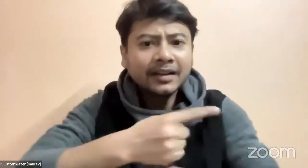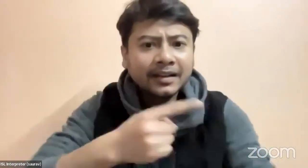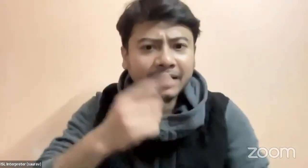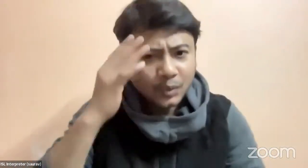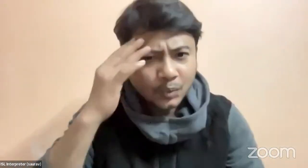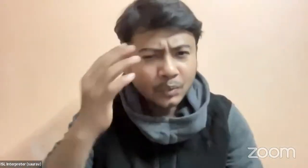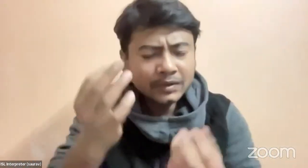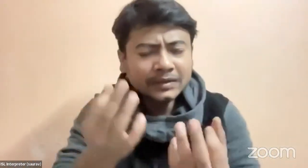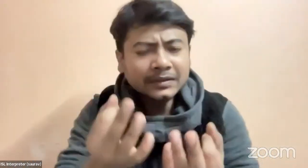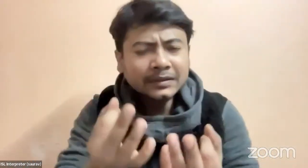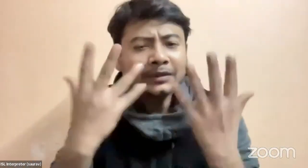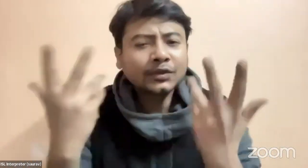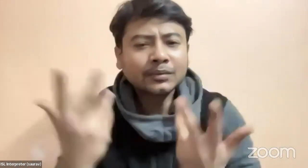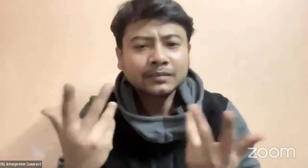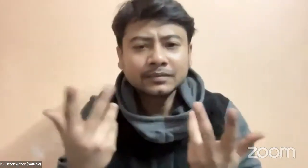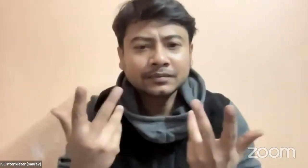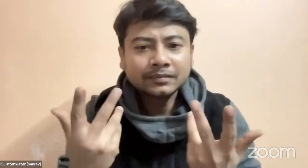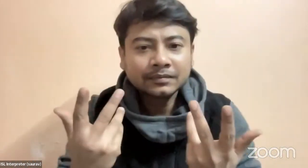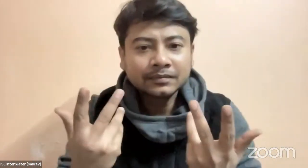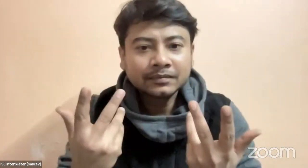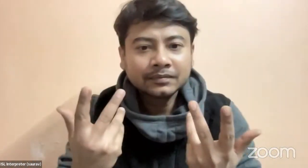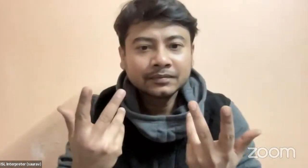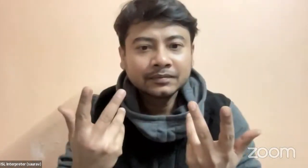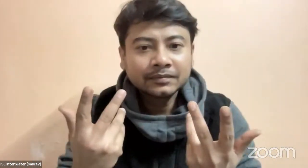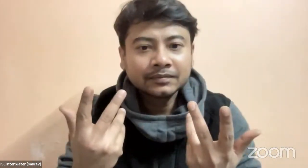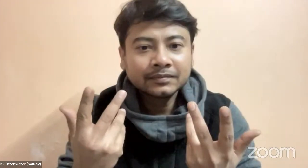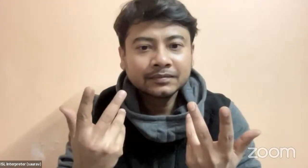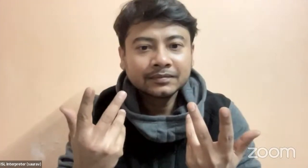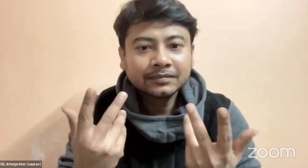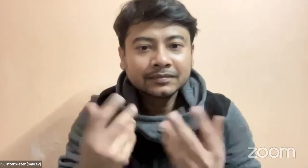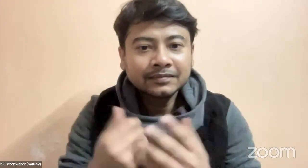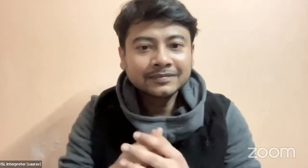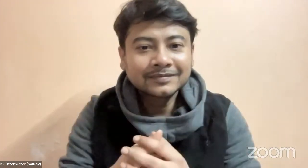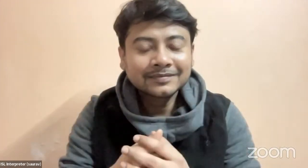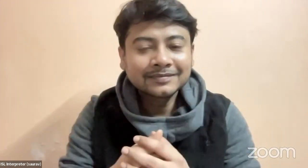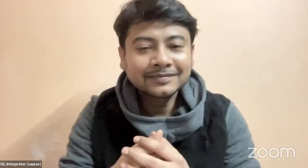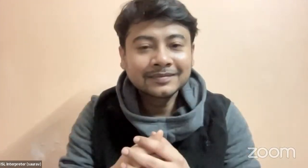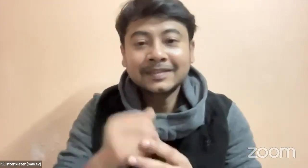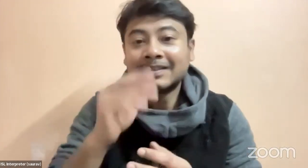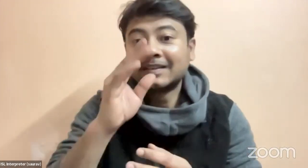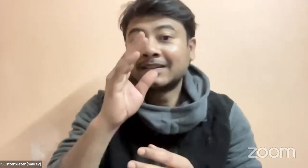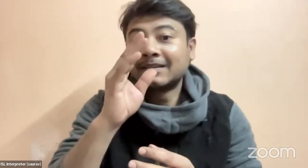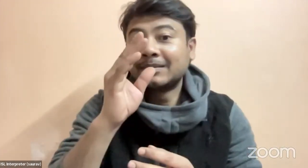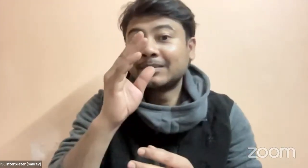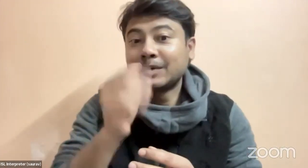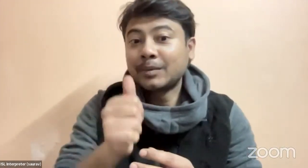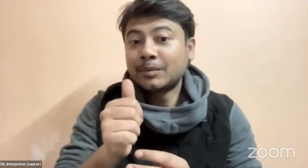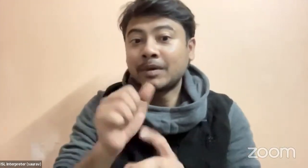of one of our acharyas, Guru of Srila Prabhupada.